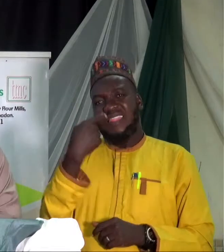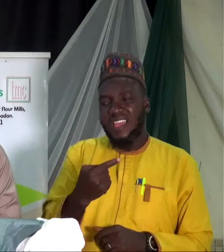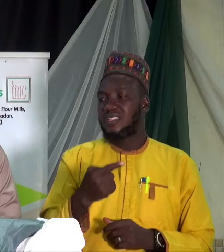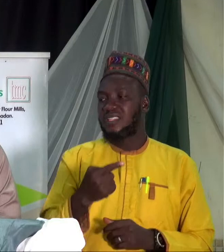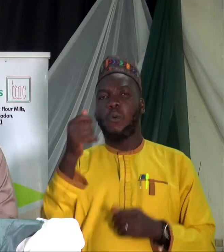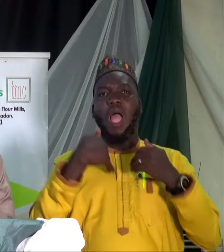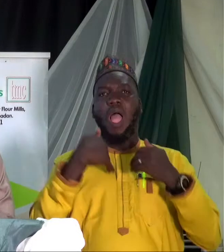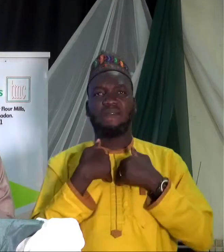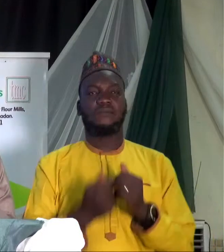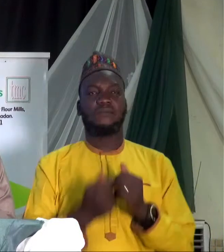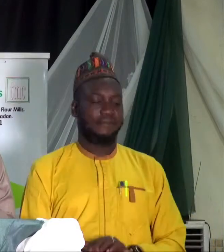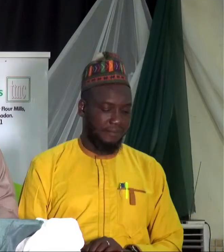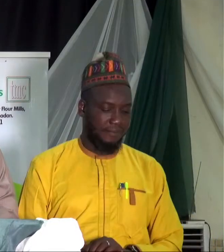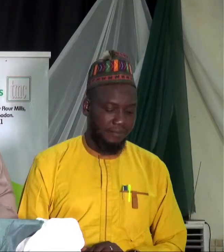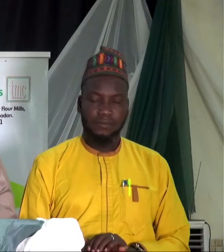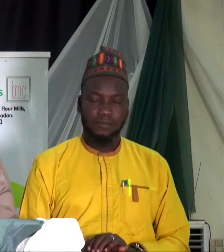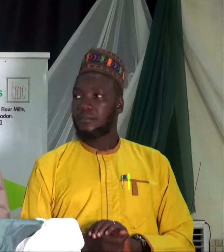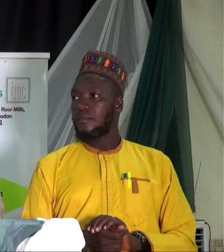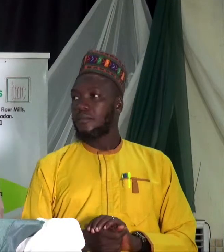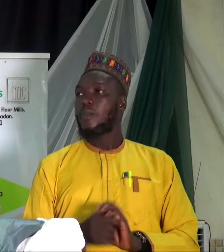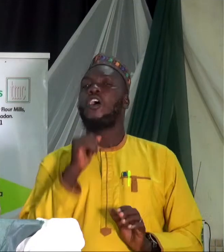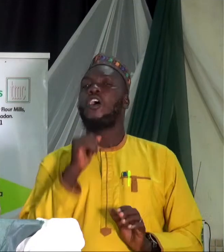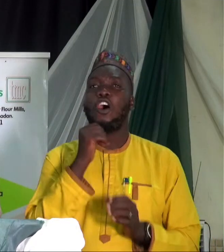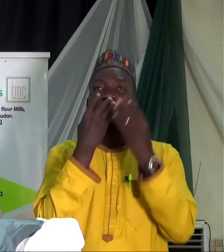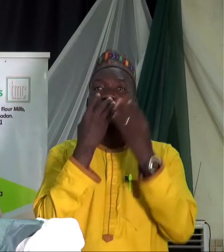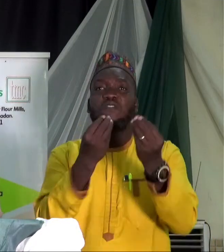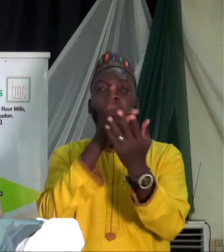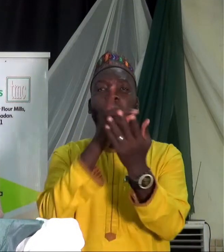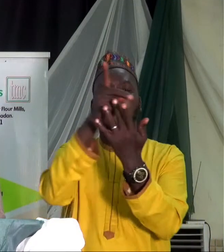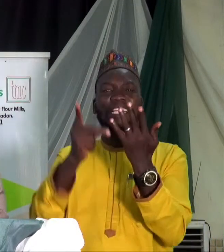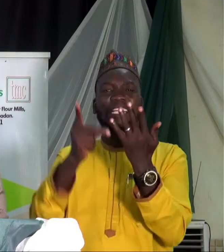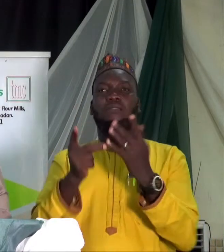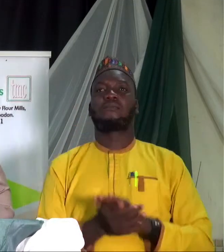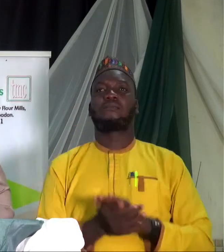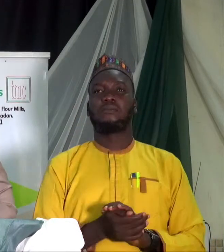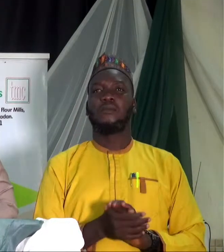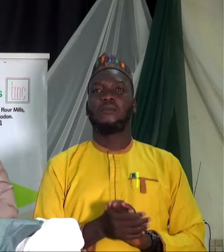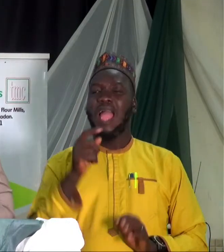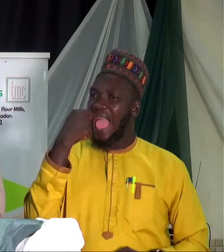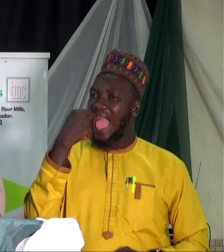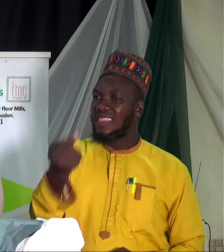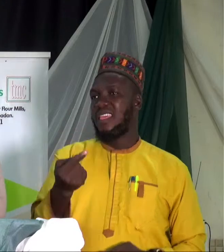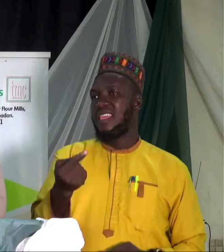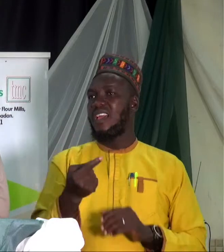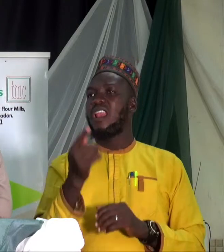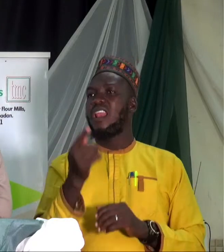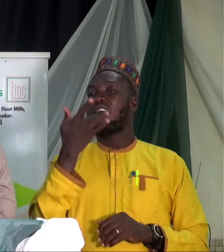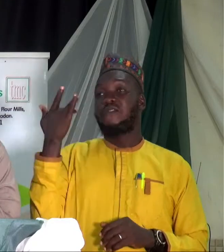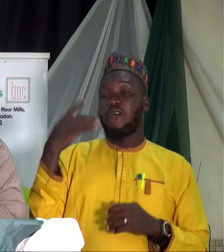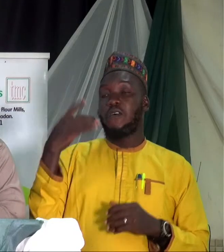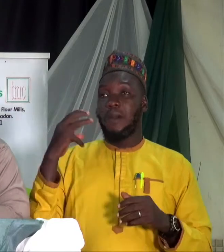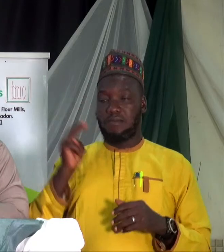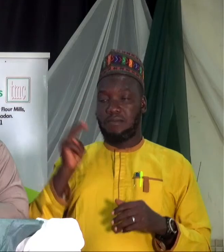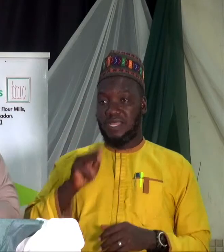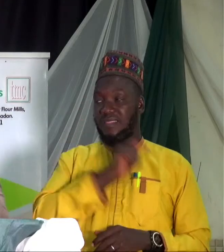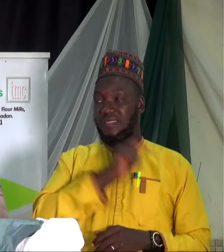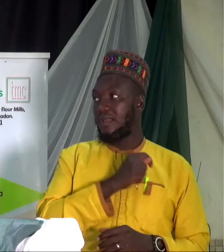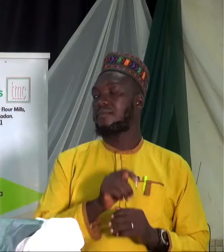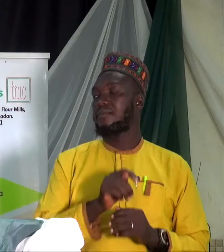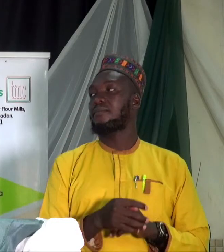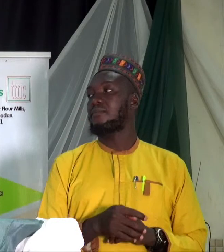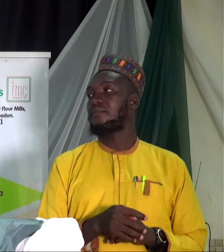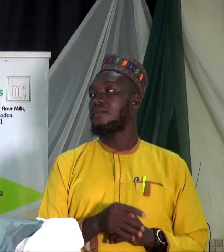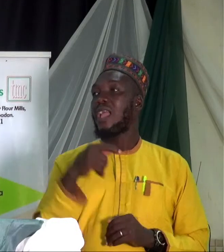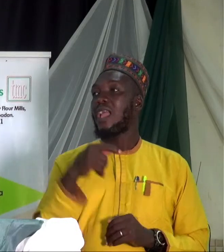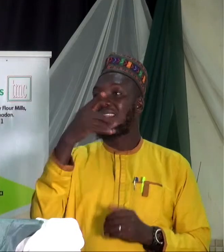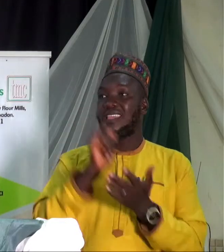have uninformed population. Mo so fun former minister. Mo ni population